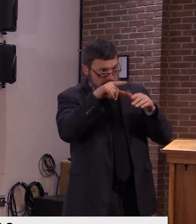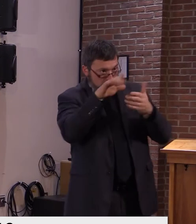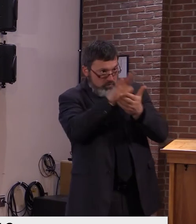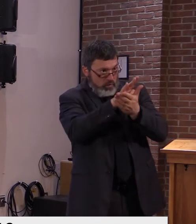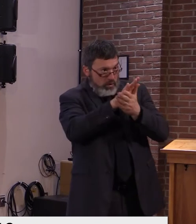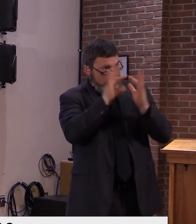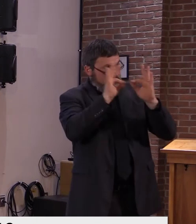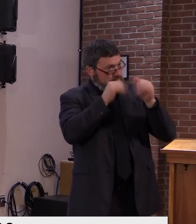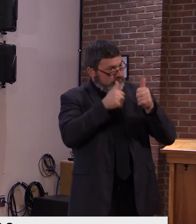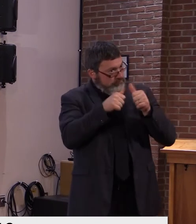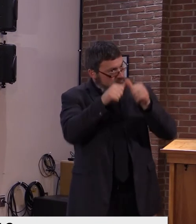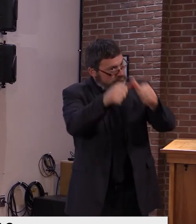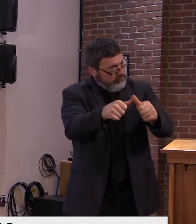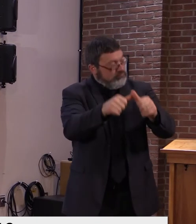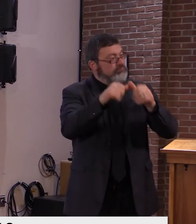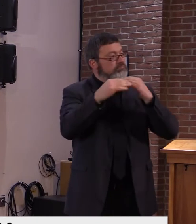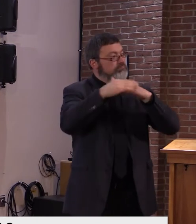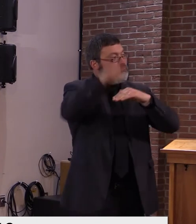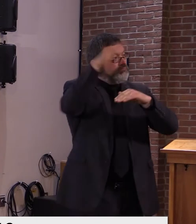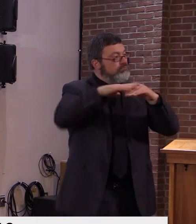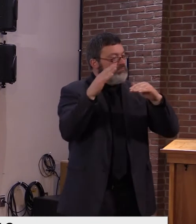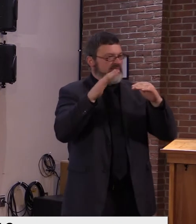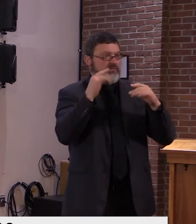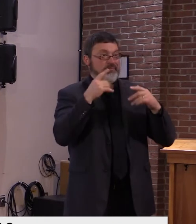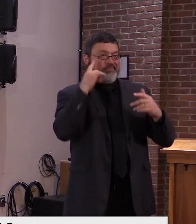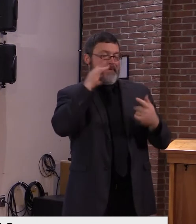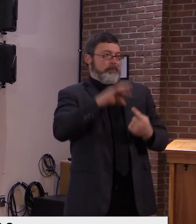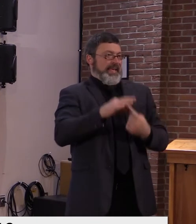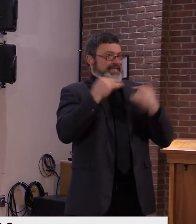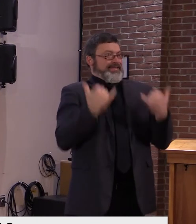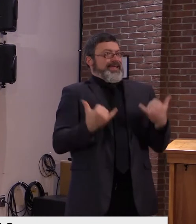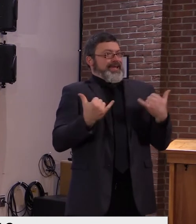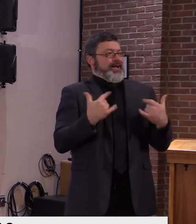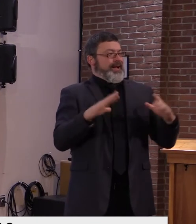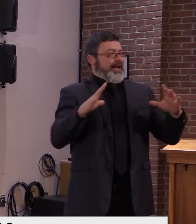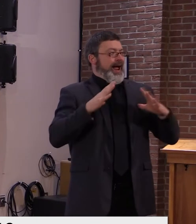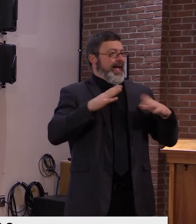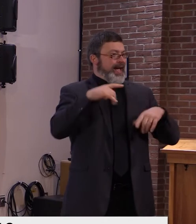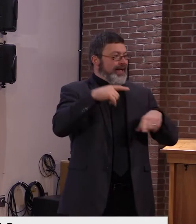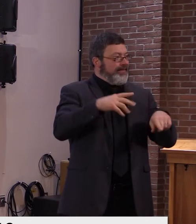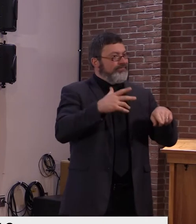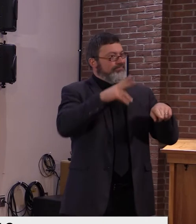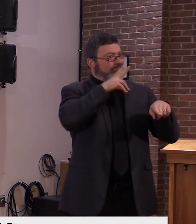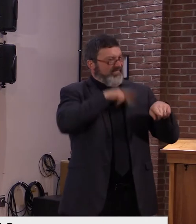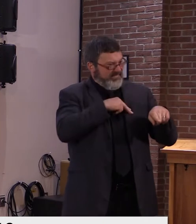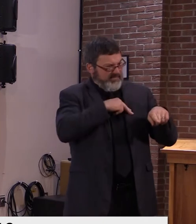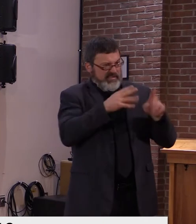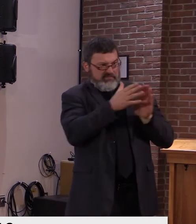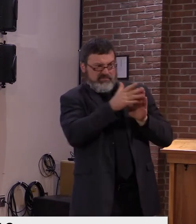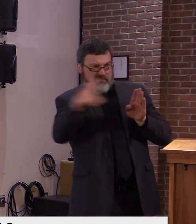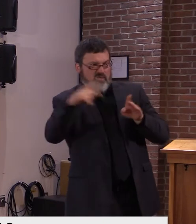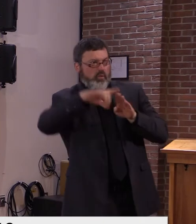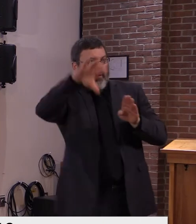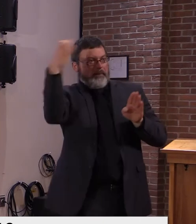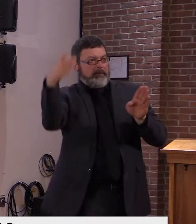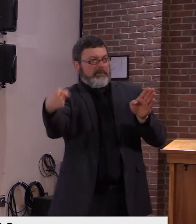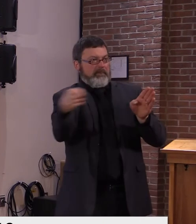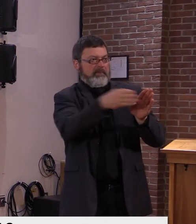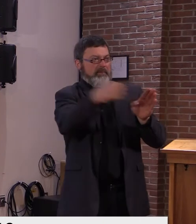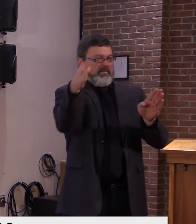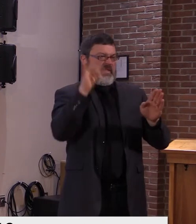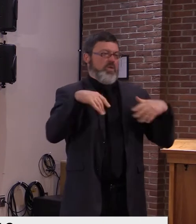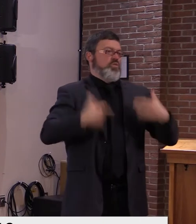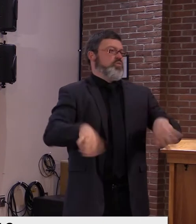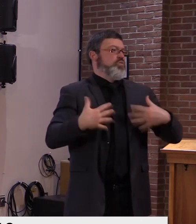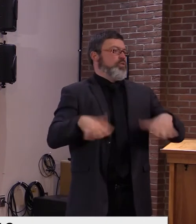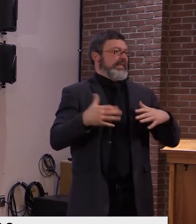operations period that began with Thanksgiving and now will extend through the first of the year. We provided guidance to school districts on Monday on